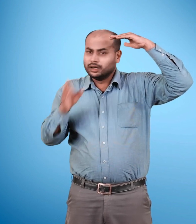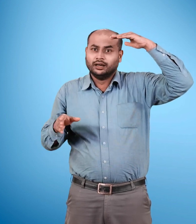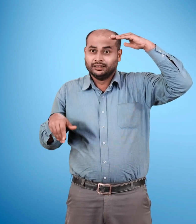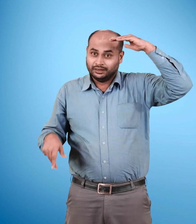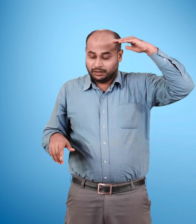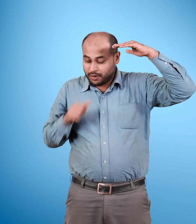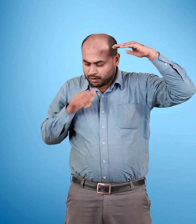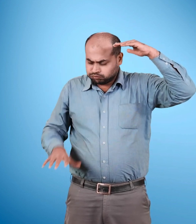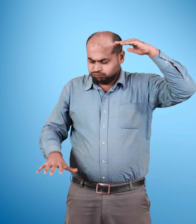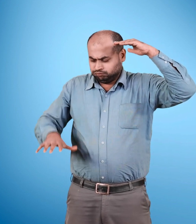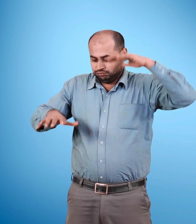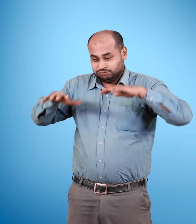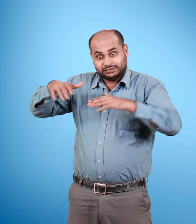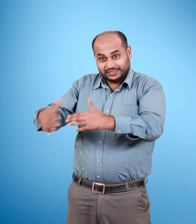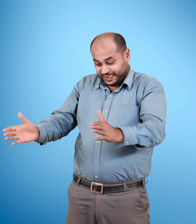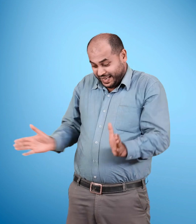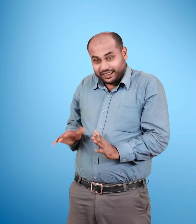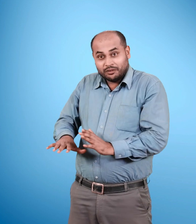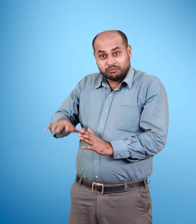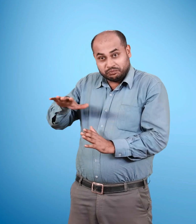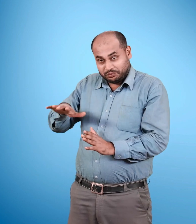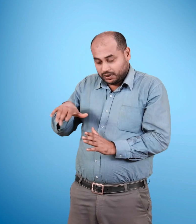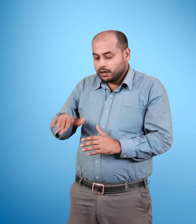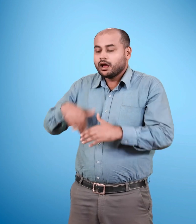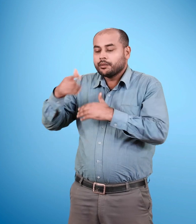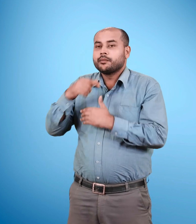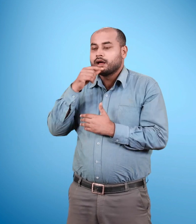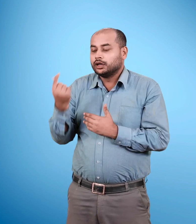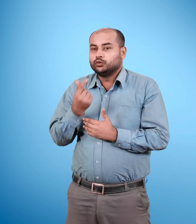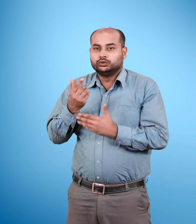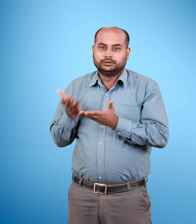then seeps into the soil to recharge or refill the groundwater.